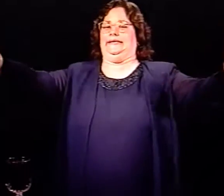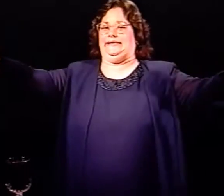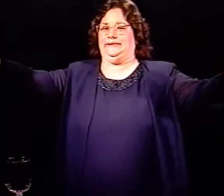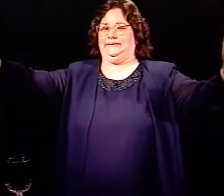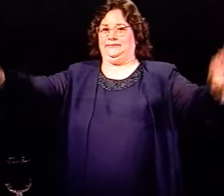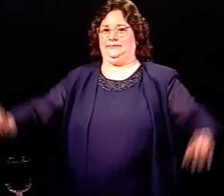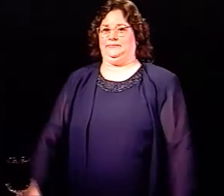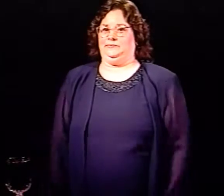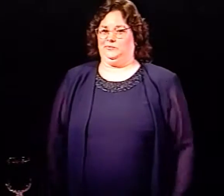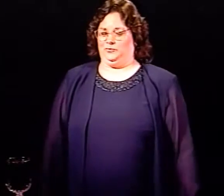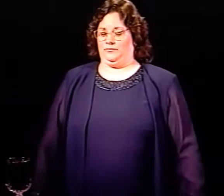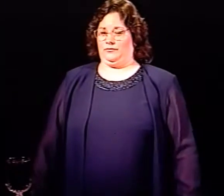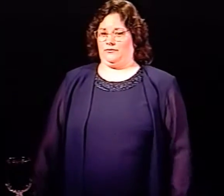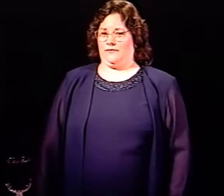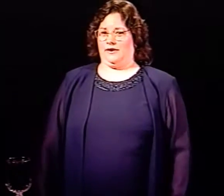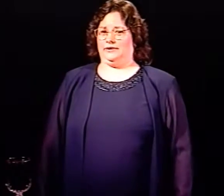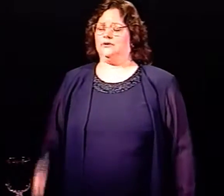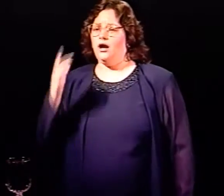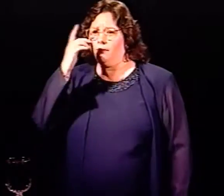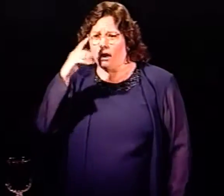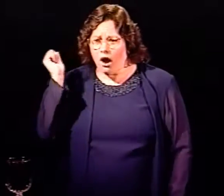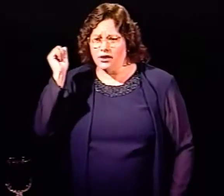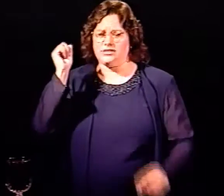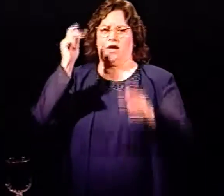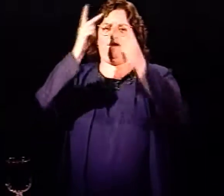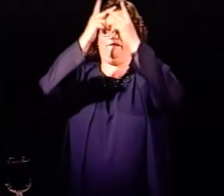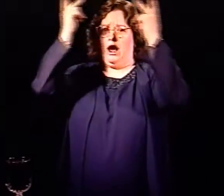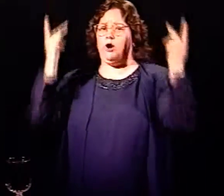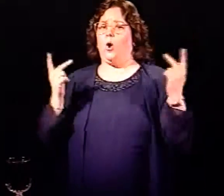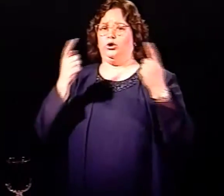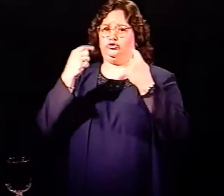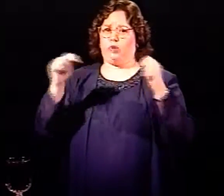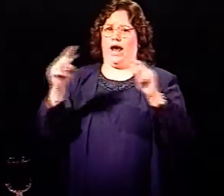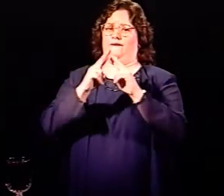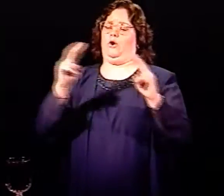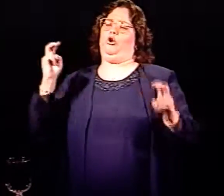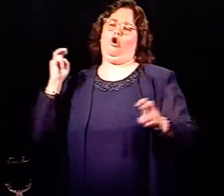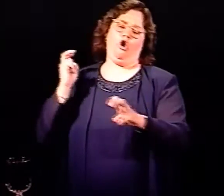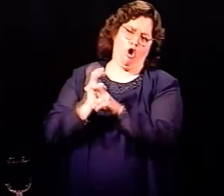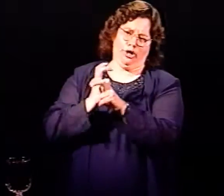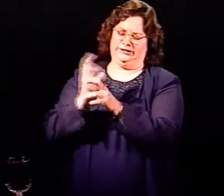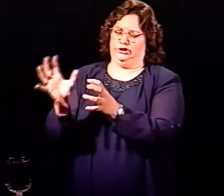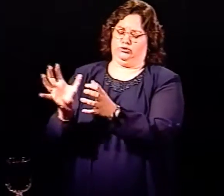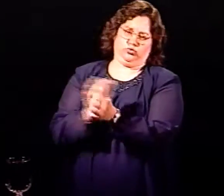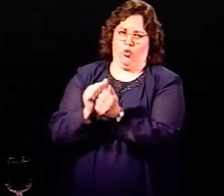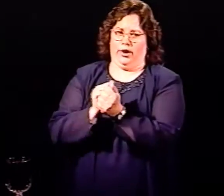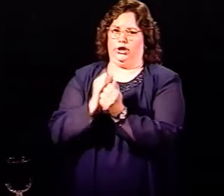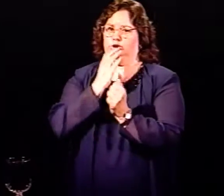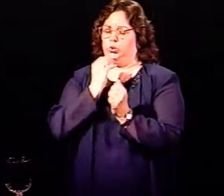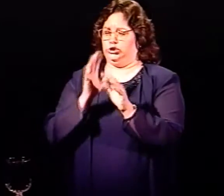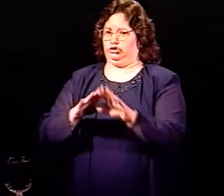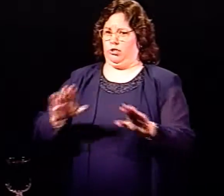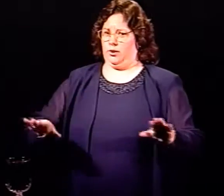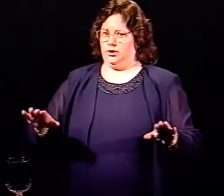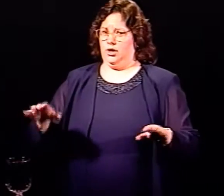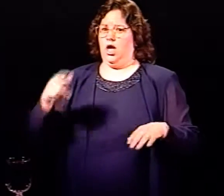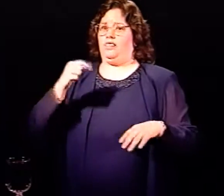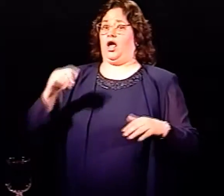free. Because Pharaoh tried very hard to destroy Jewish children, the youngest person at